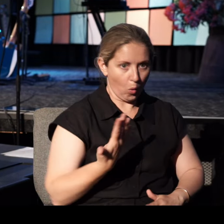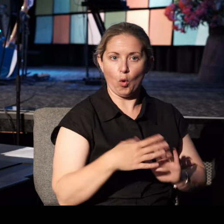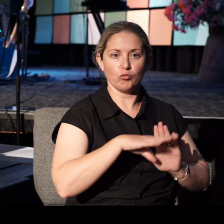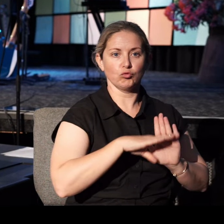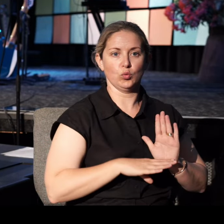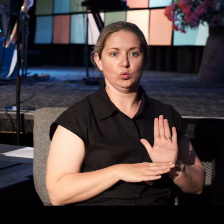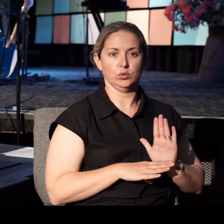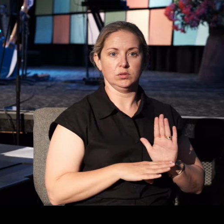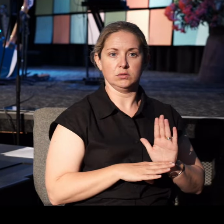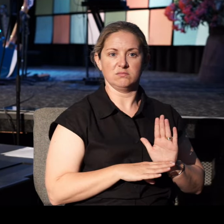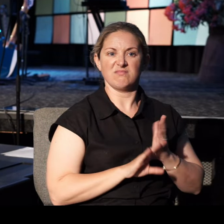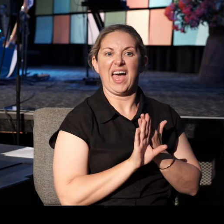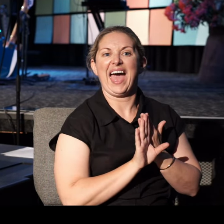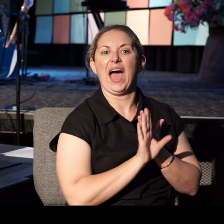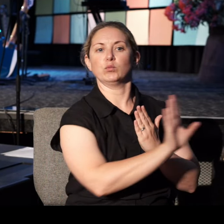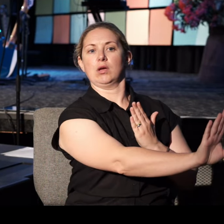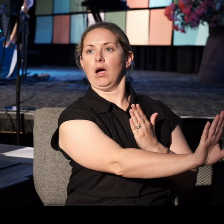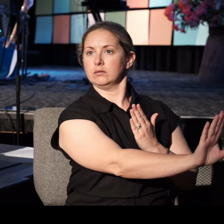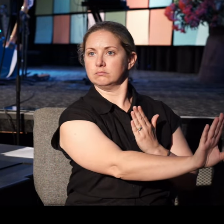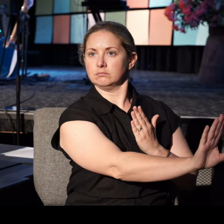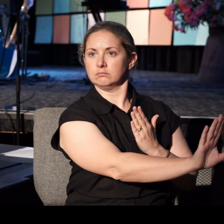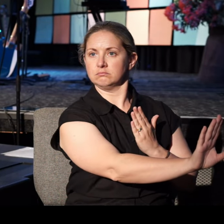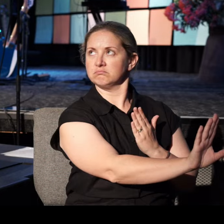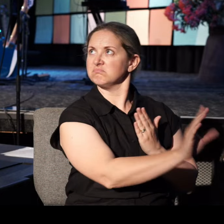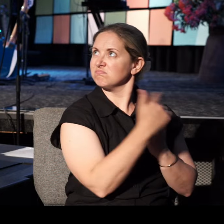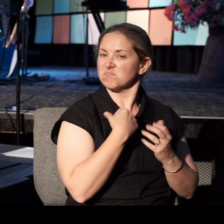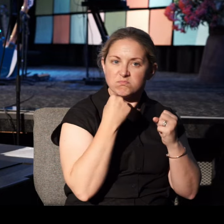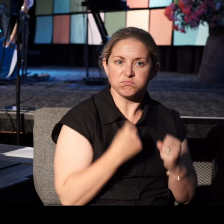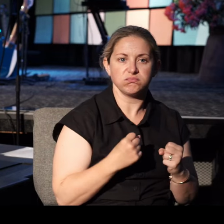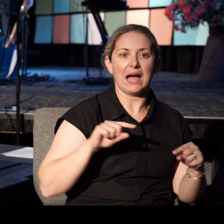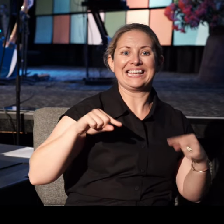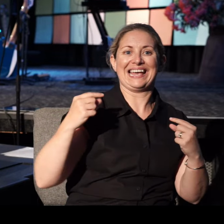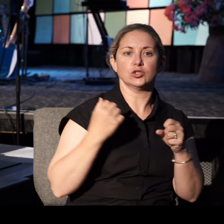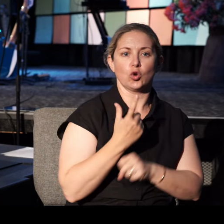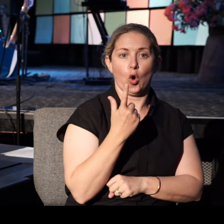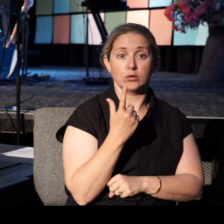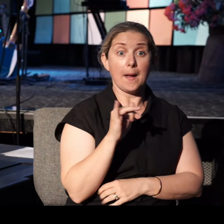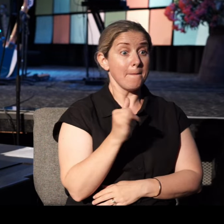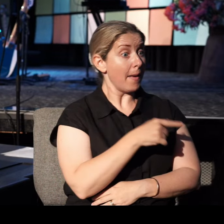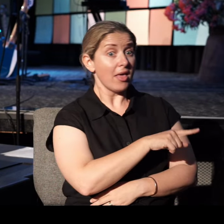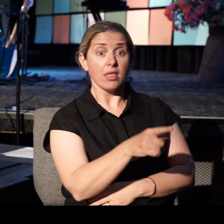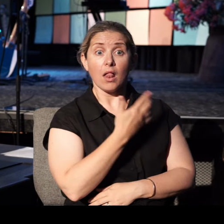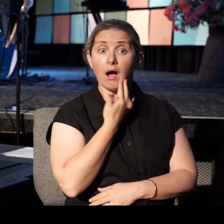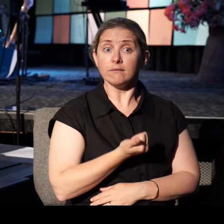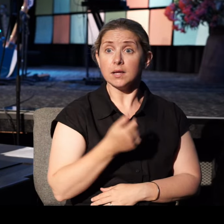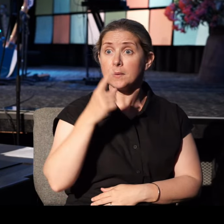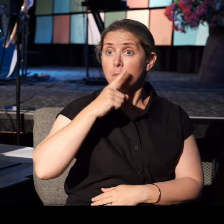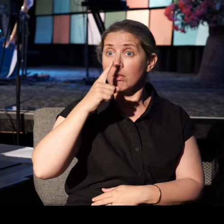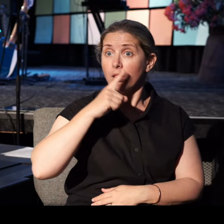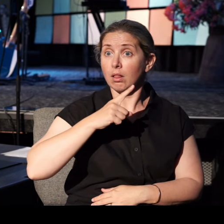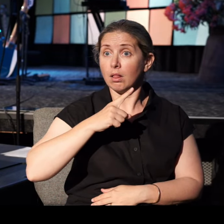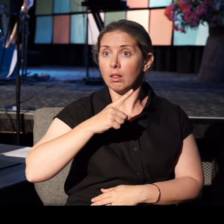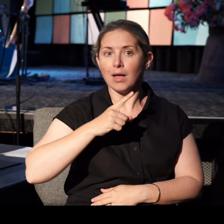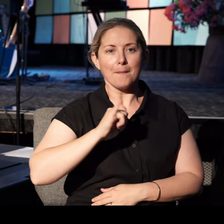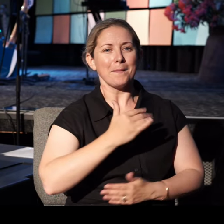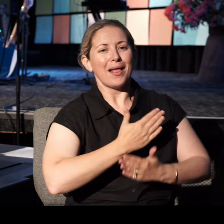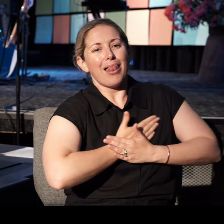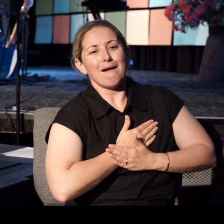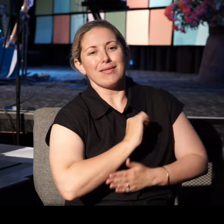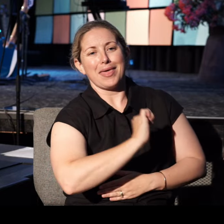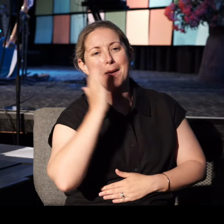outlaws, independent from God. They might still be super nice. They might still love their